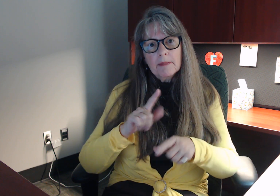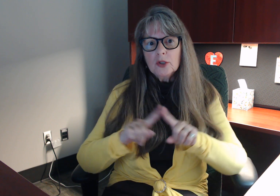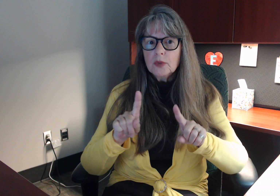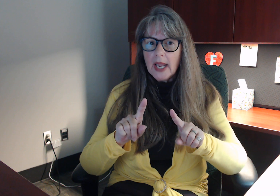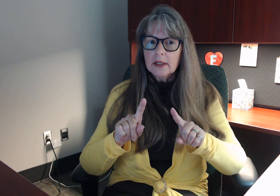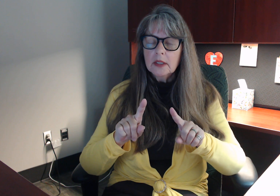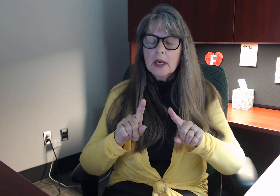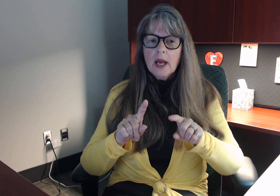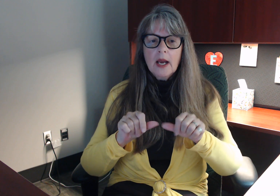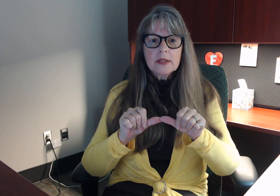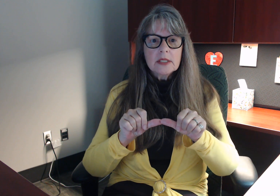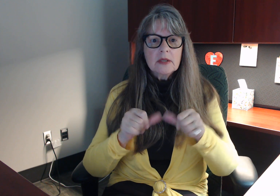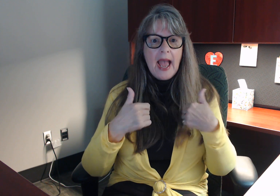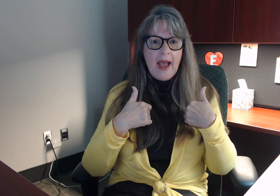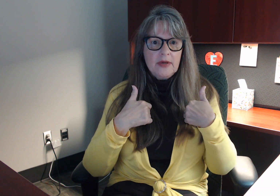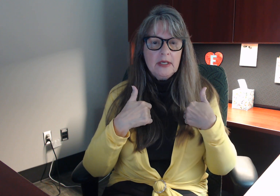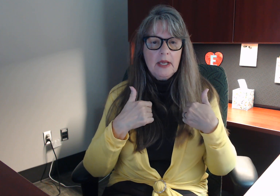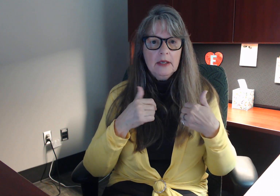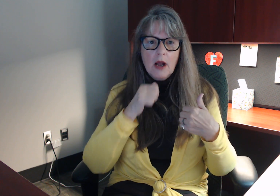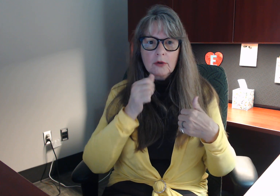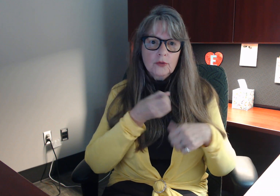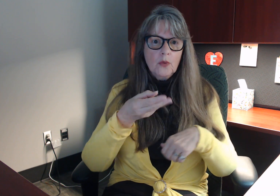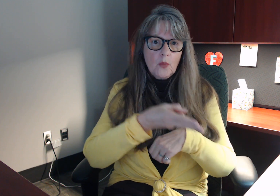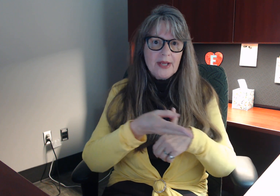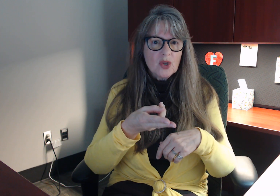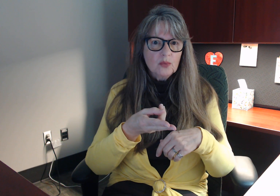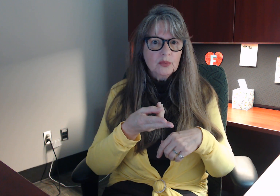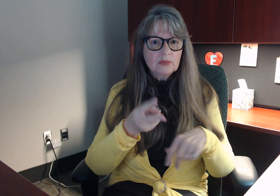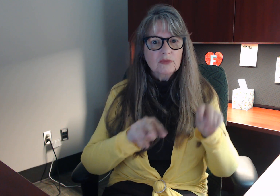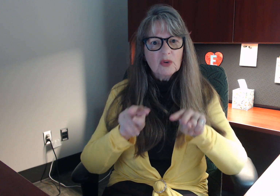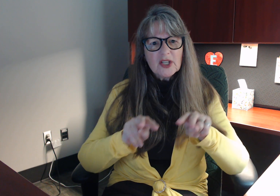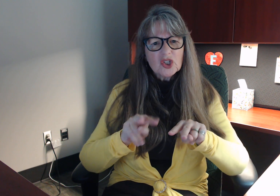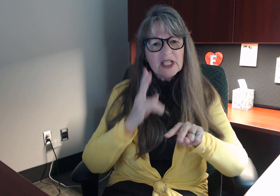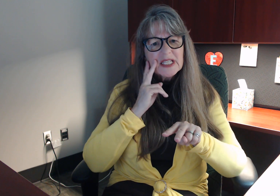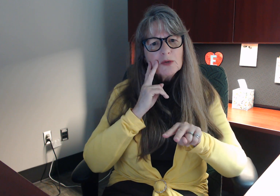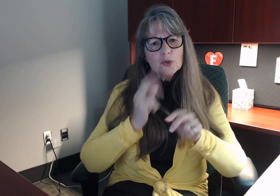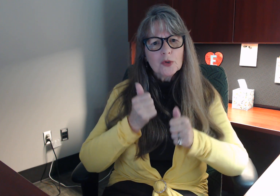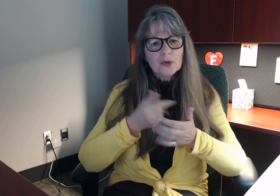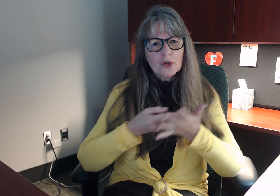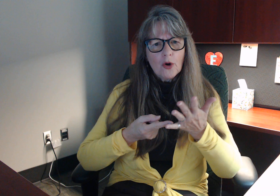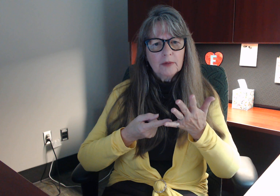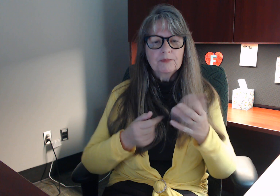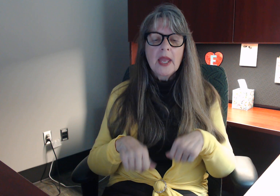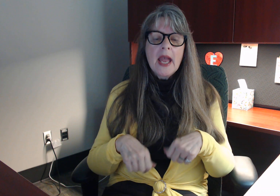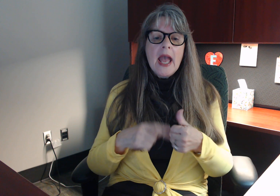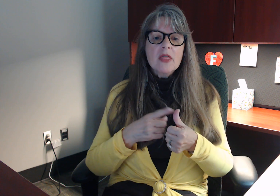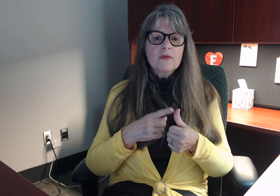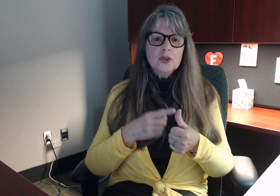you can still have it and not throw it away. So, let's look and see which ones those are. And the first one